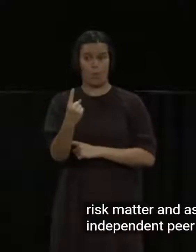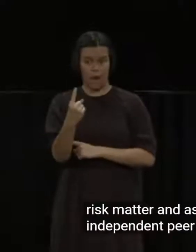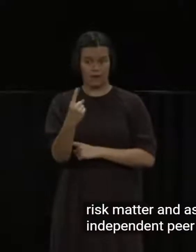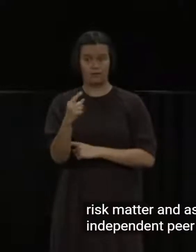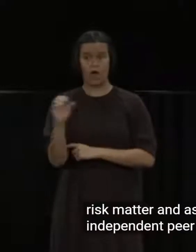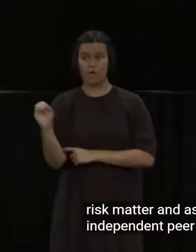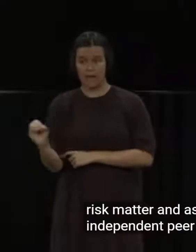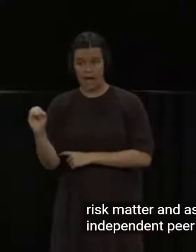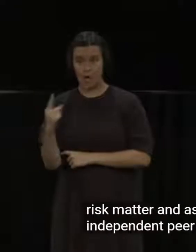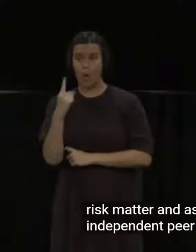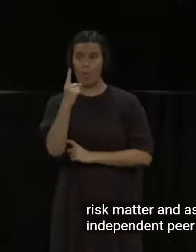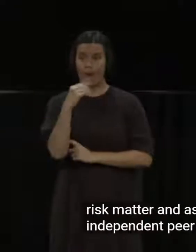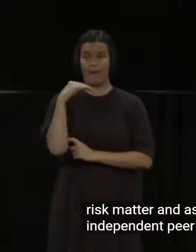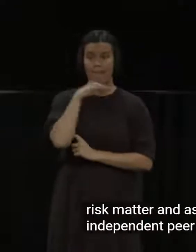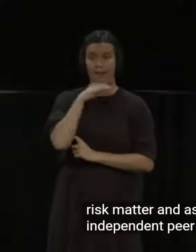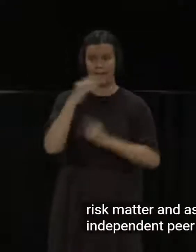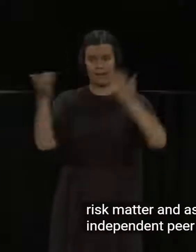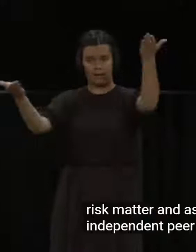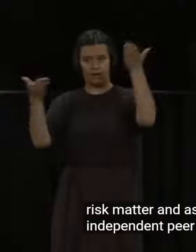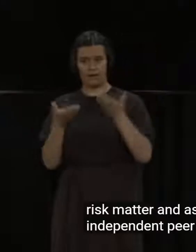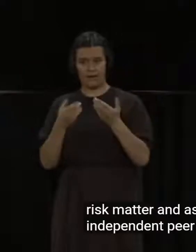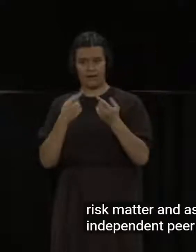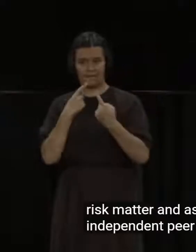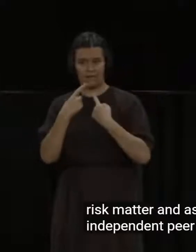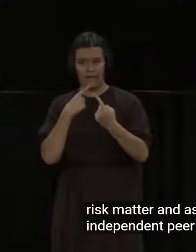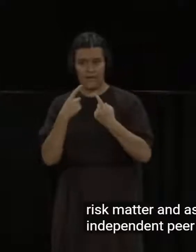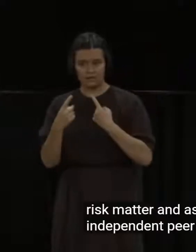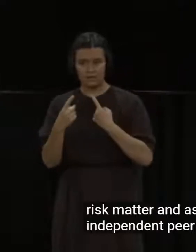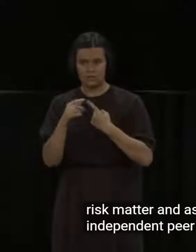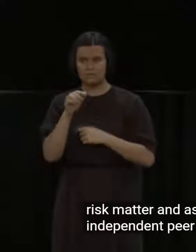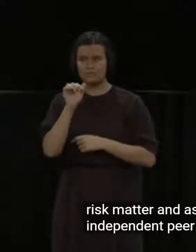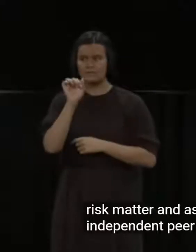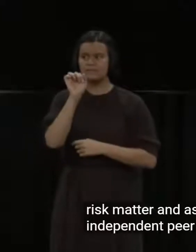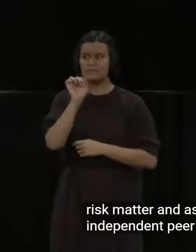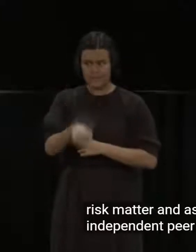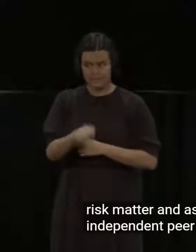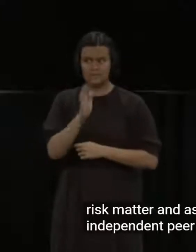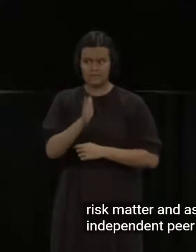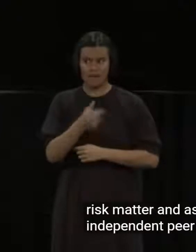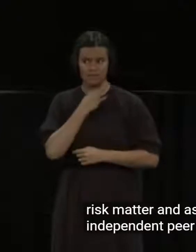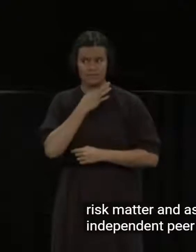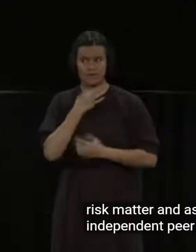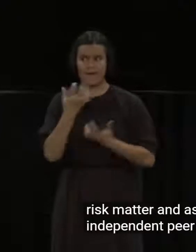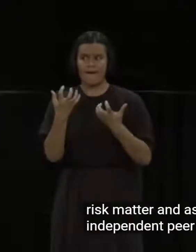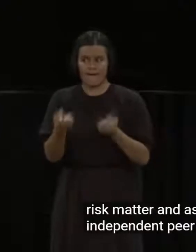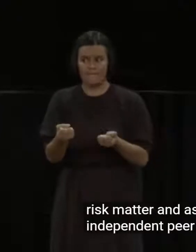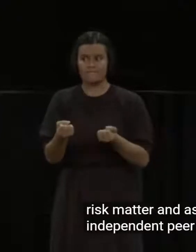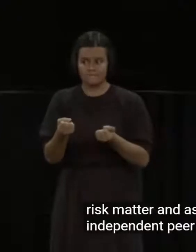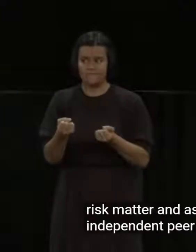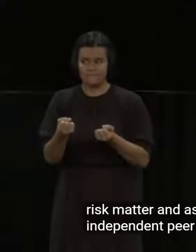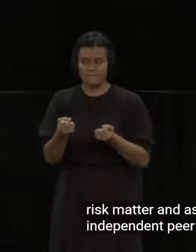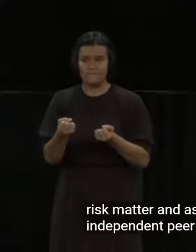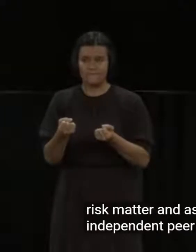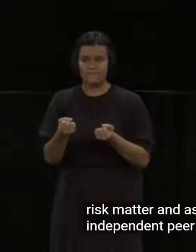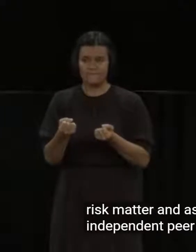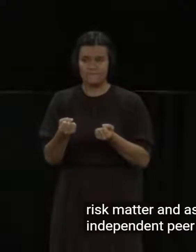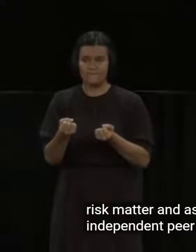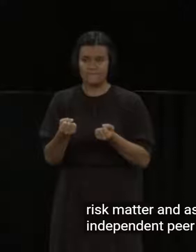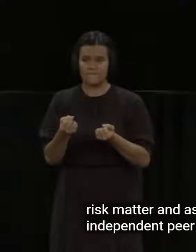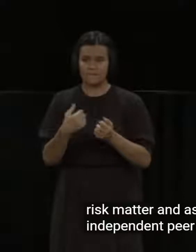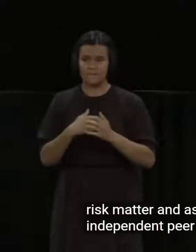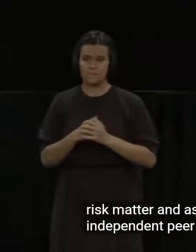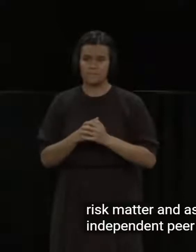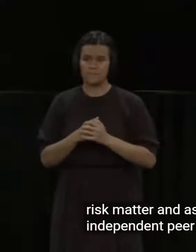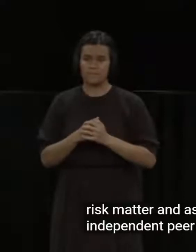concurred with our advice. The issue here is there is still a residual risk, and that, and especially as the numbers increase,